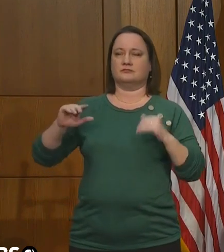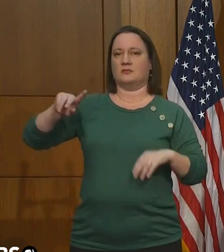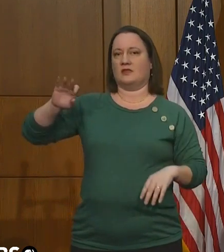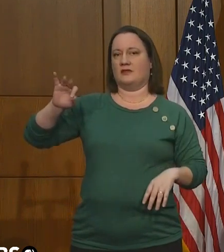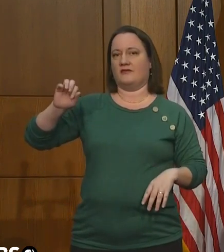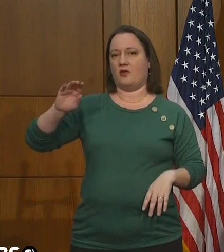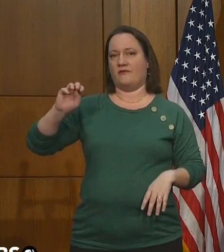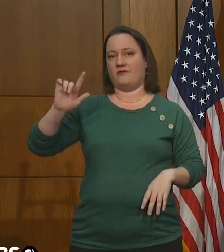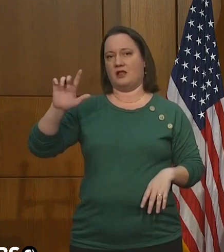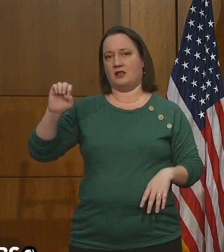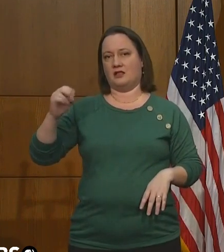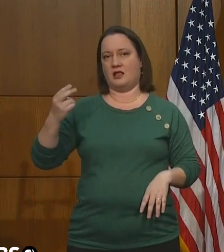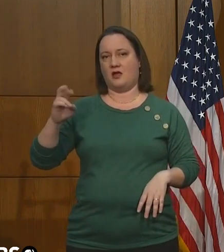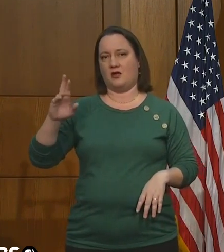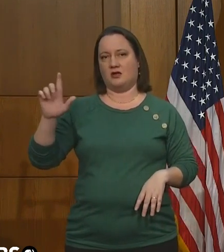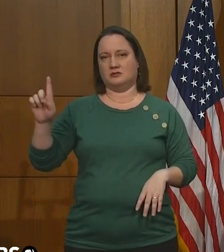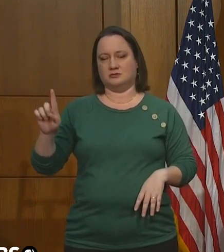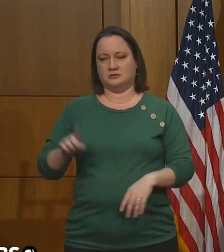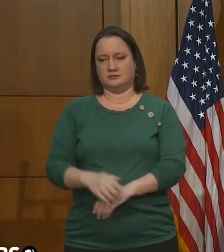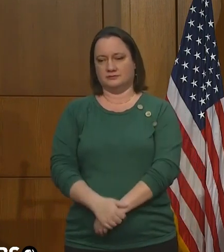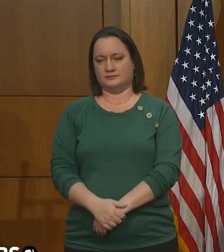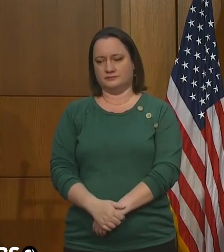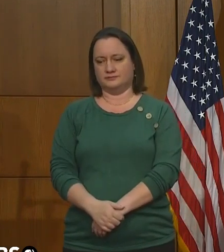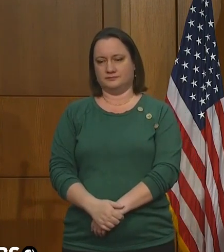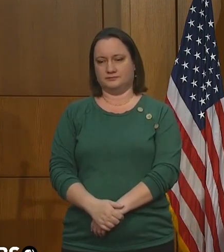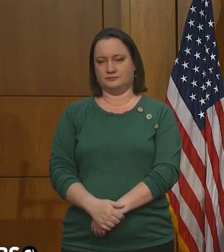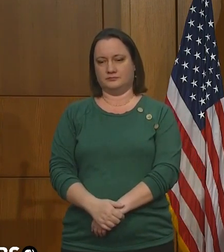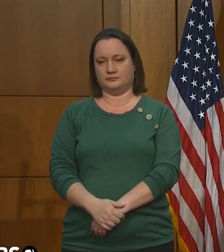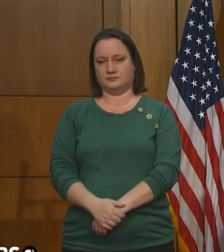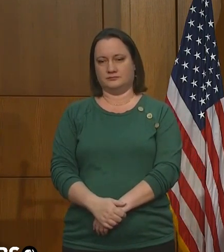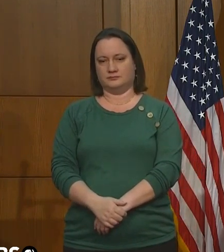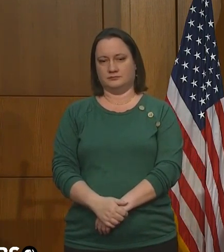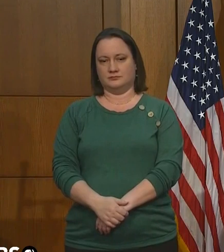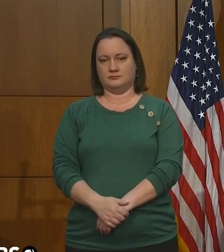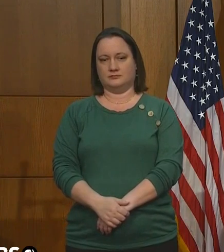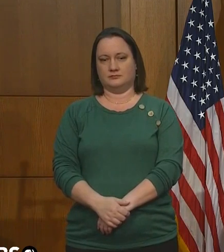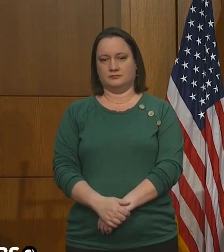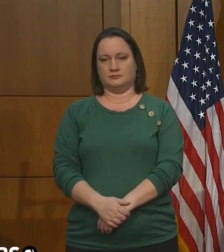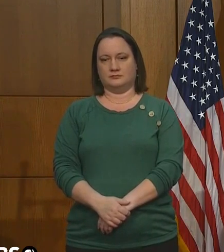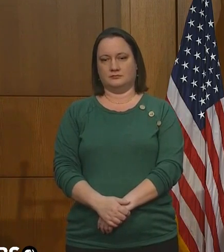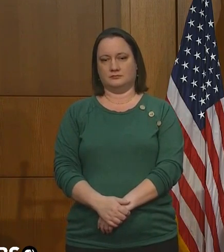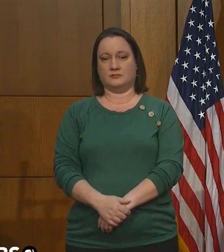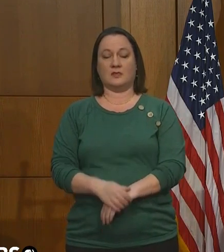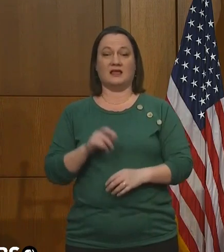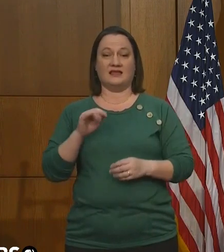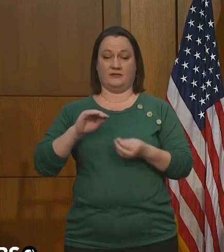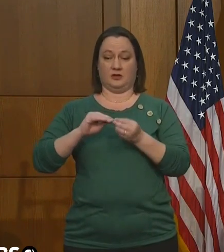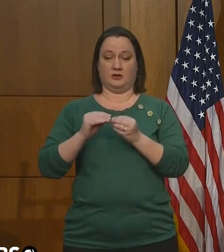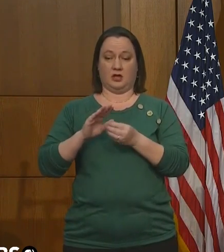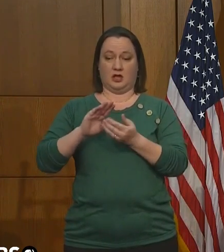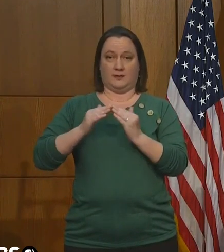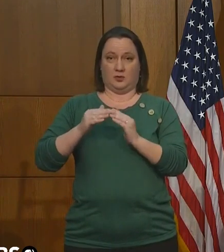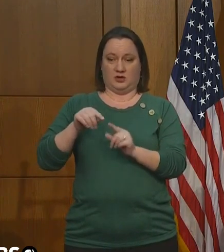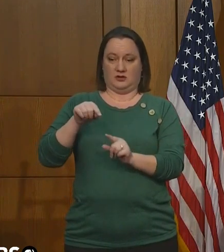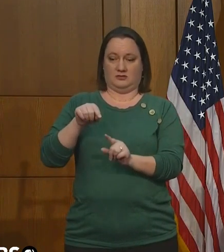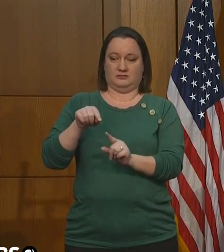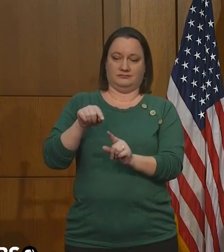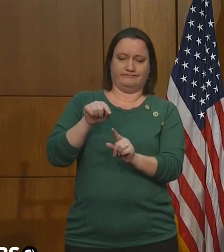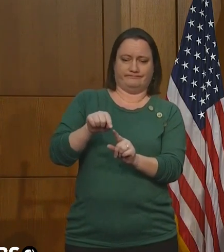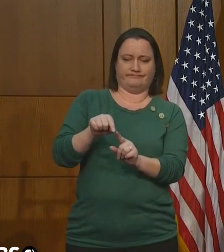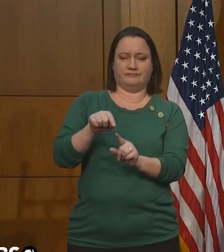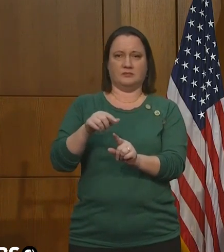Yes, thank you, Governor. If a community has experienced significant case increase with the phase one reopening, could